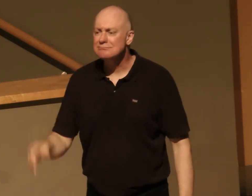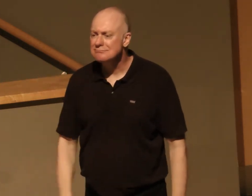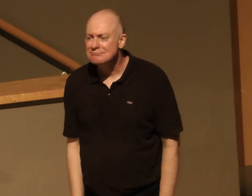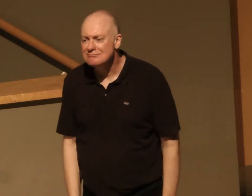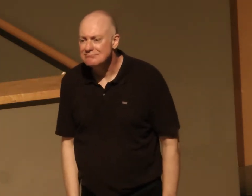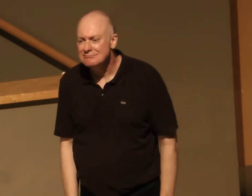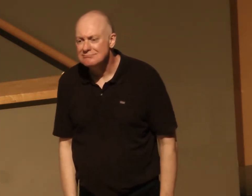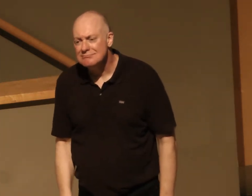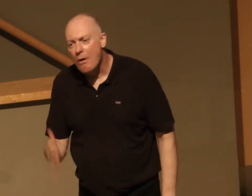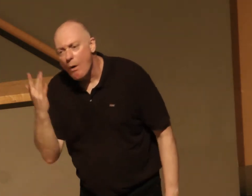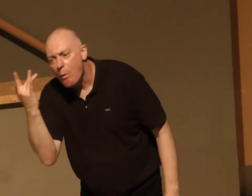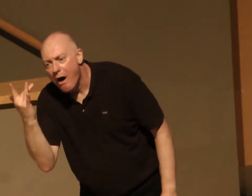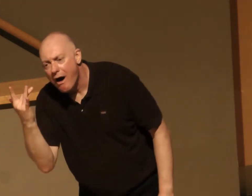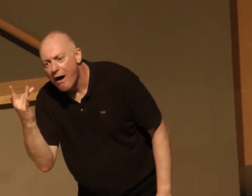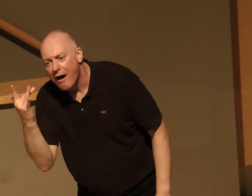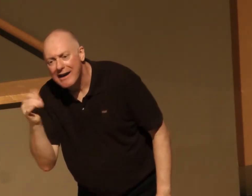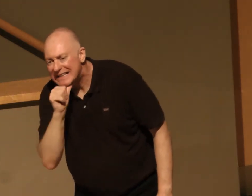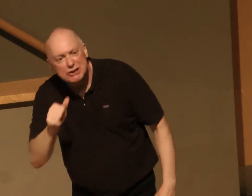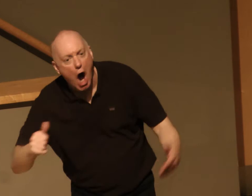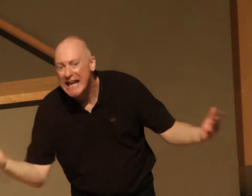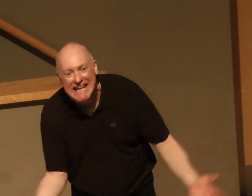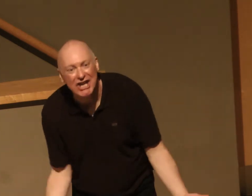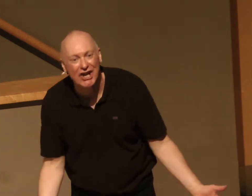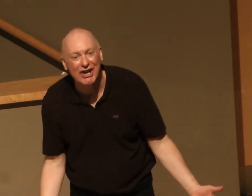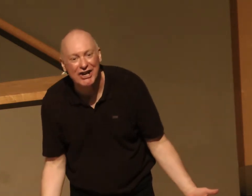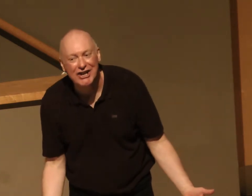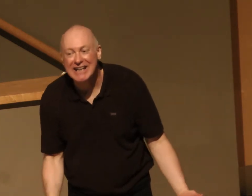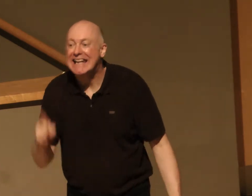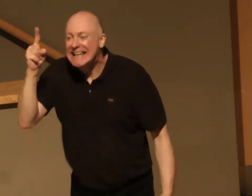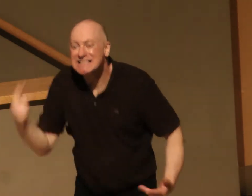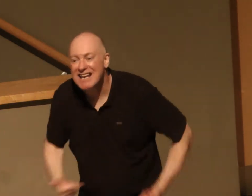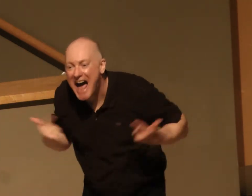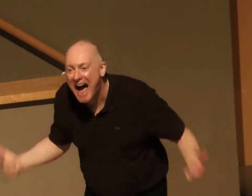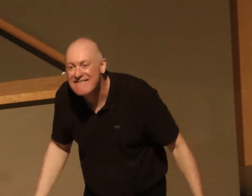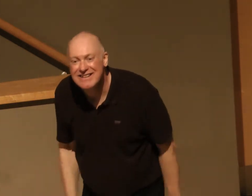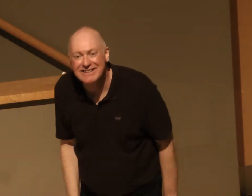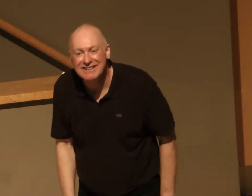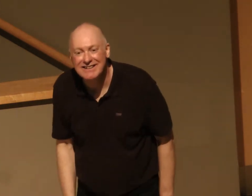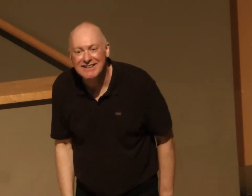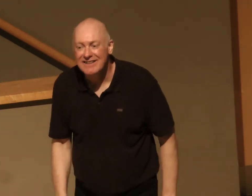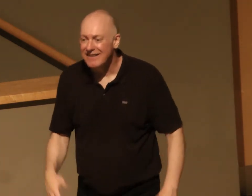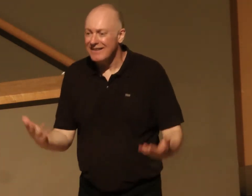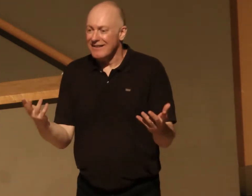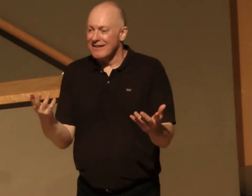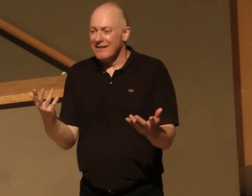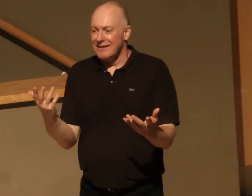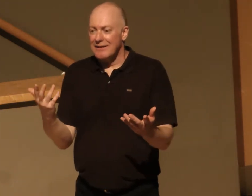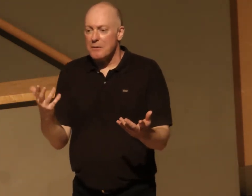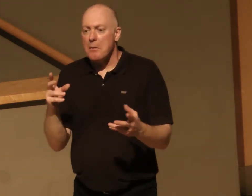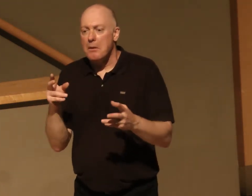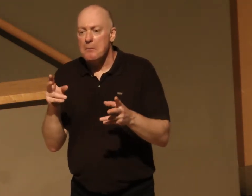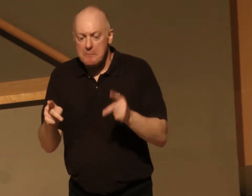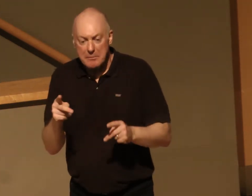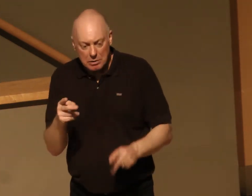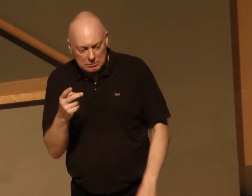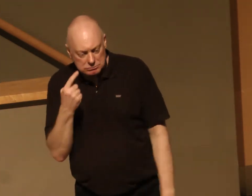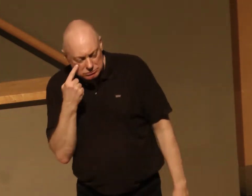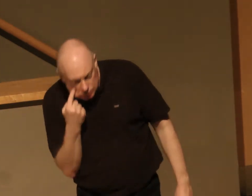Because it's not here. He is alive. The credibility of the eyewitness accounts. All